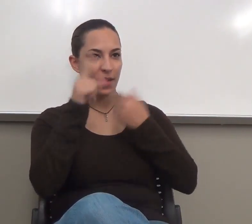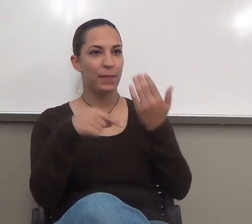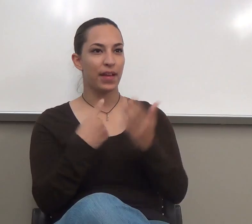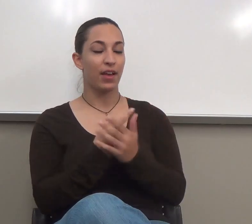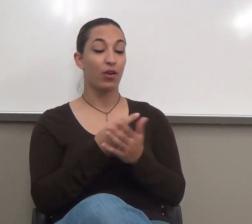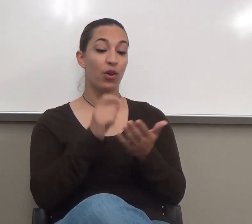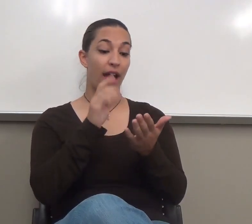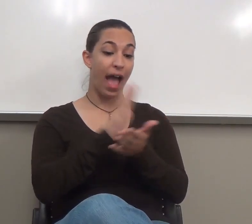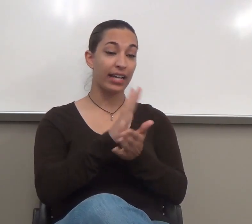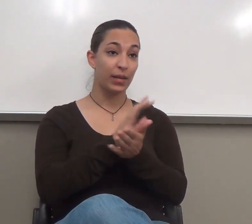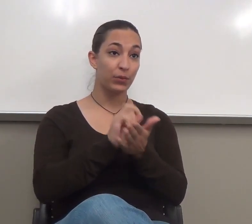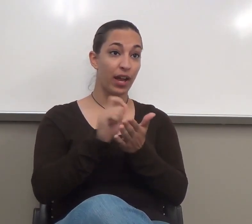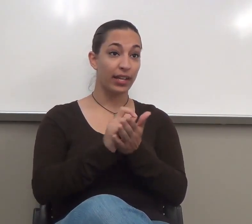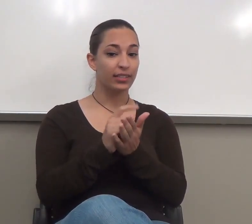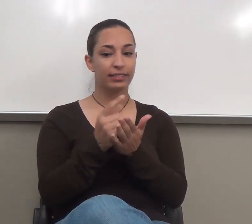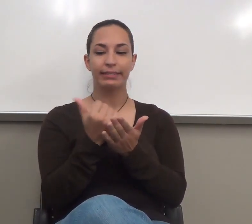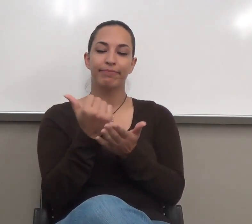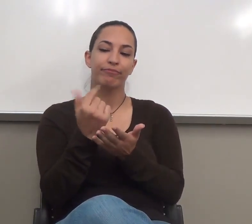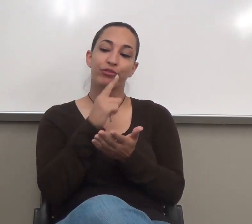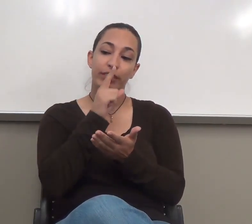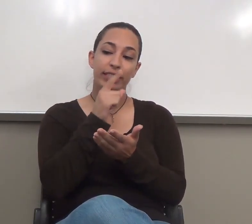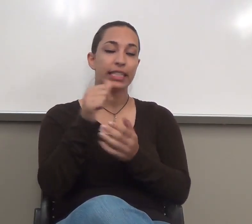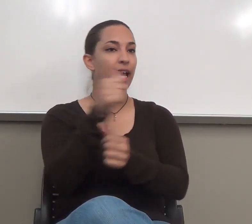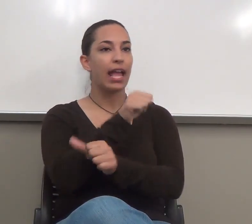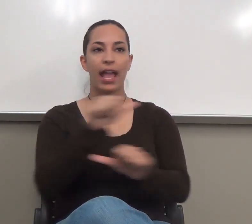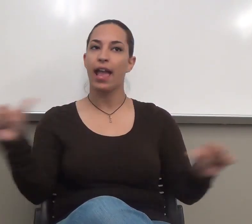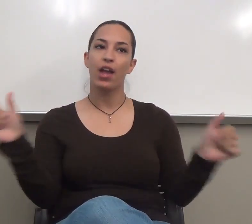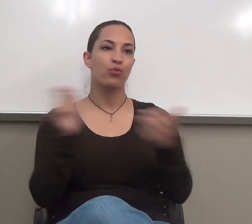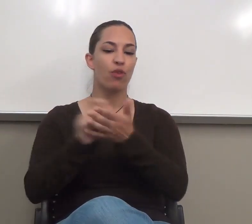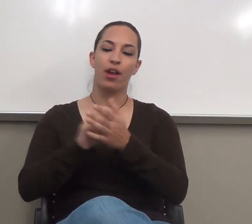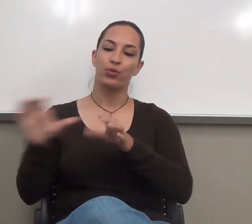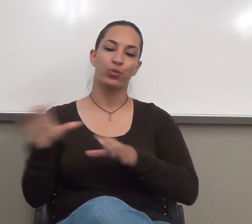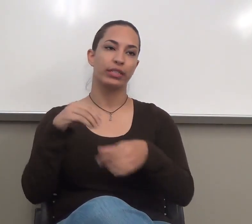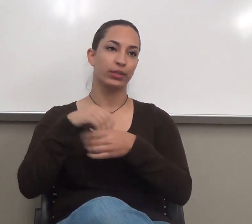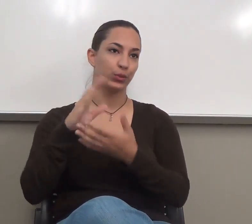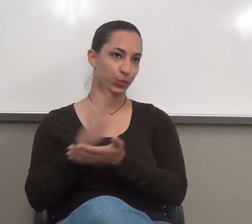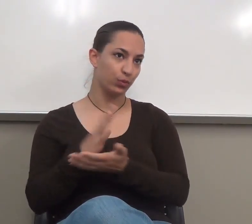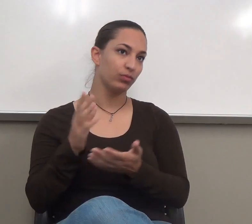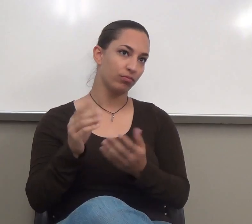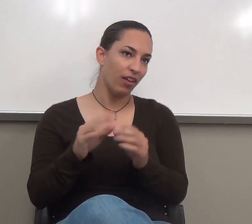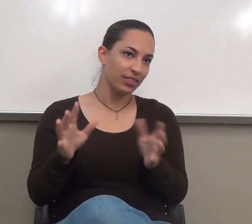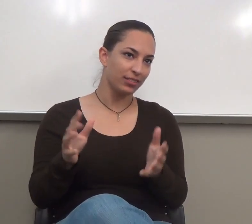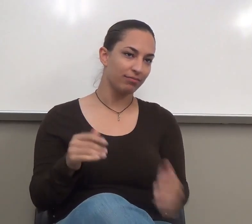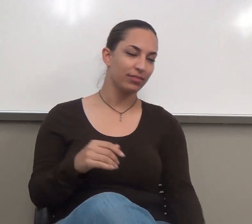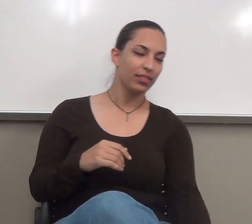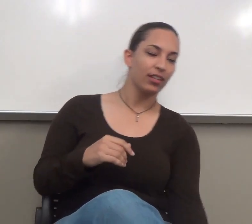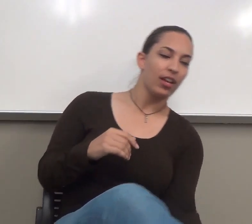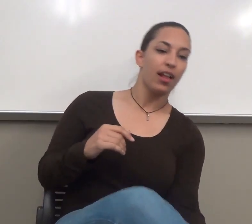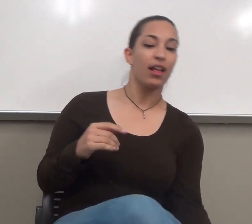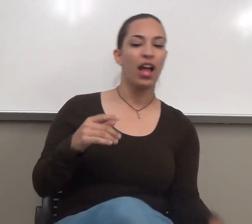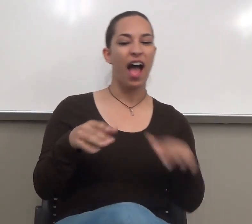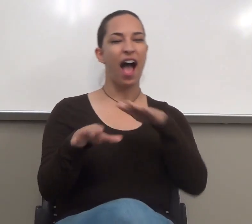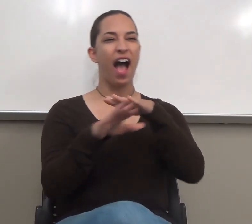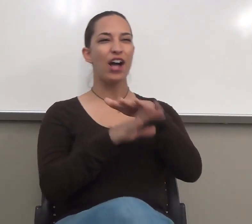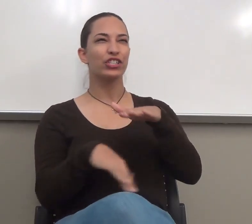Yeah, so that's what we're in here to learn. That's what I want to call people's attention. Basically, it could be said that academic writing